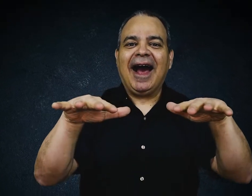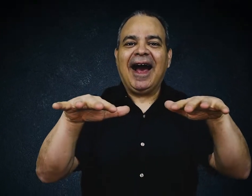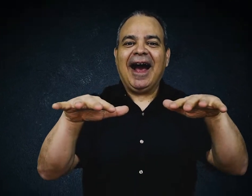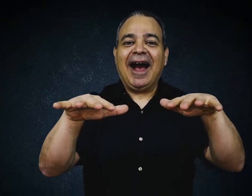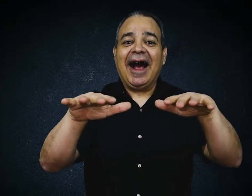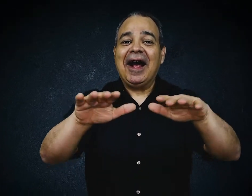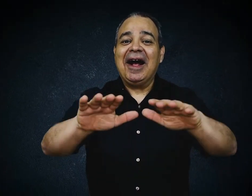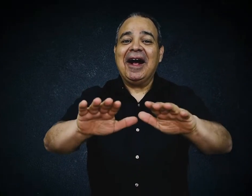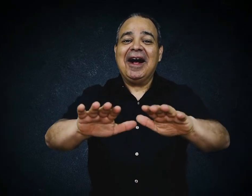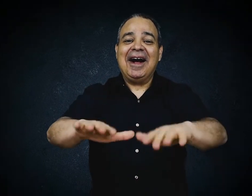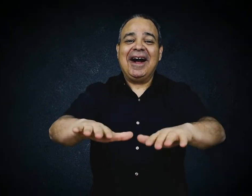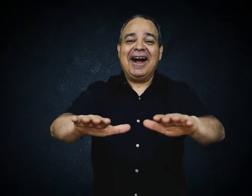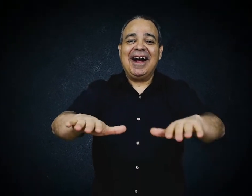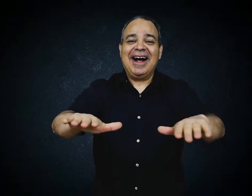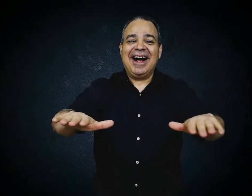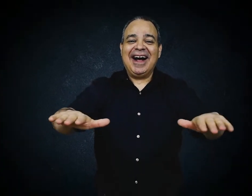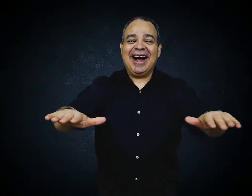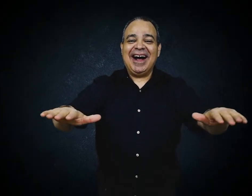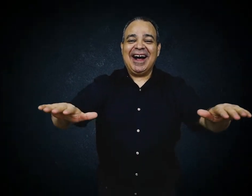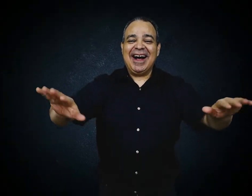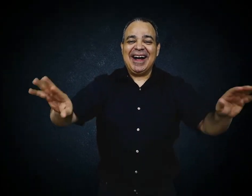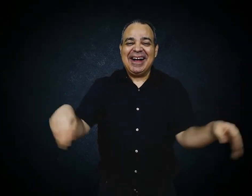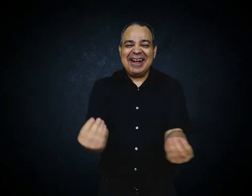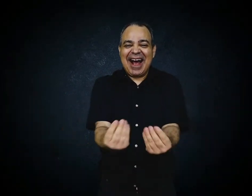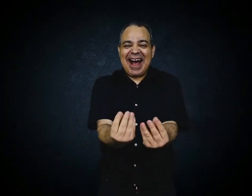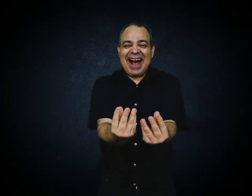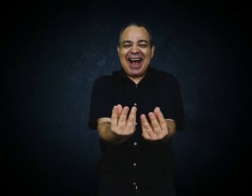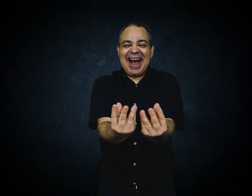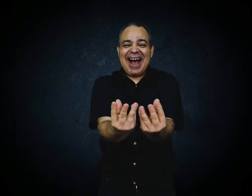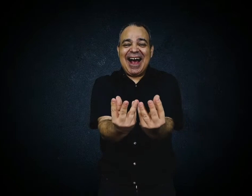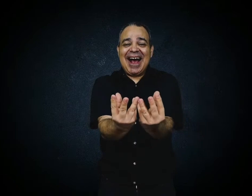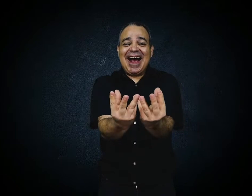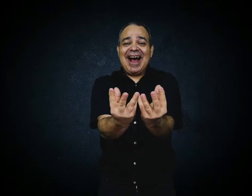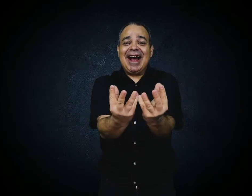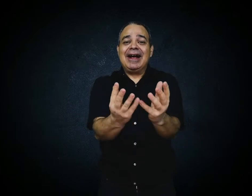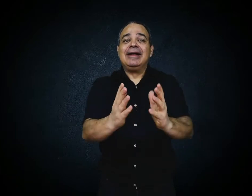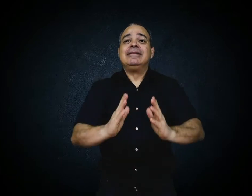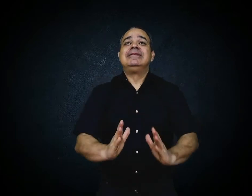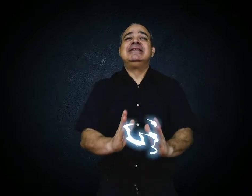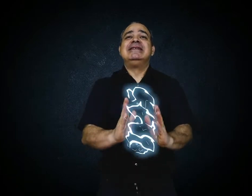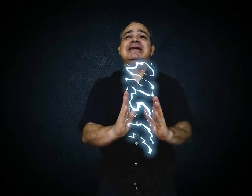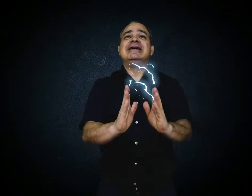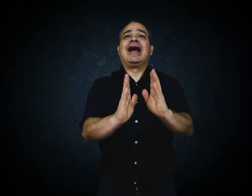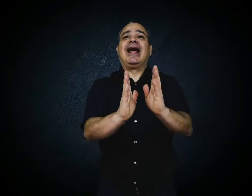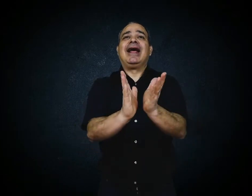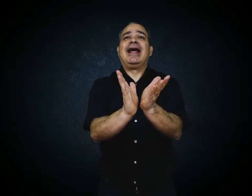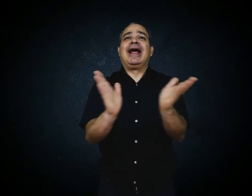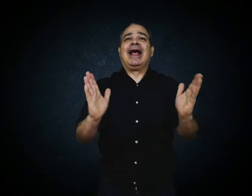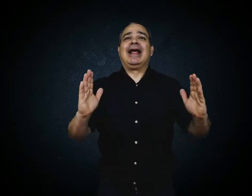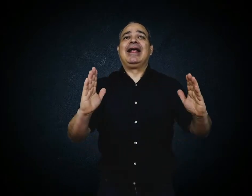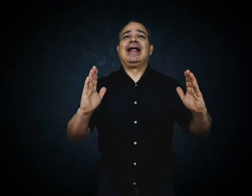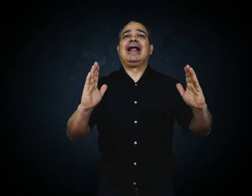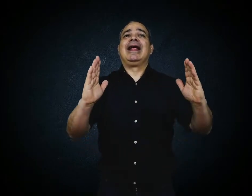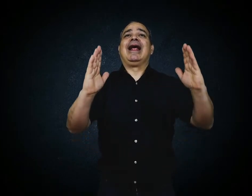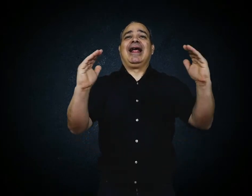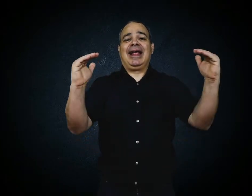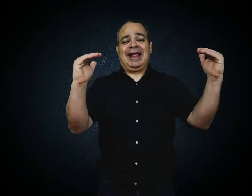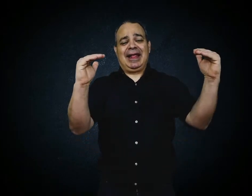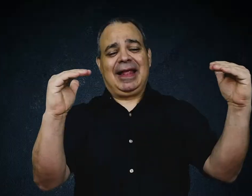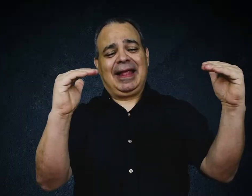that together will be the very brick and mortar, turret and tower clock.